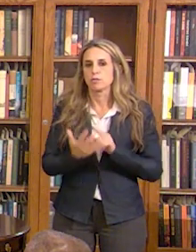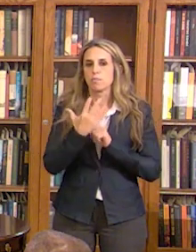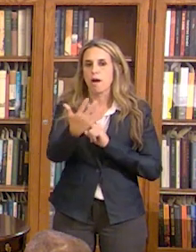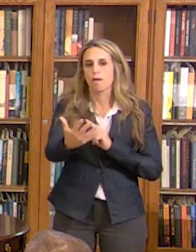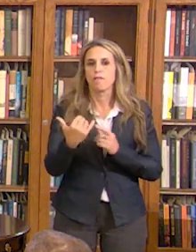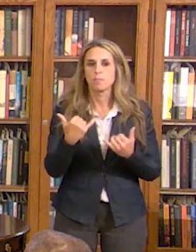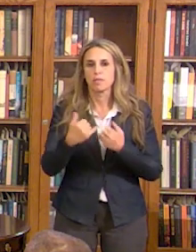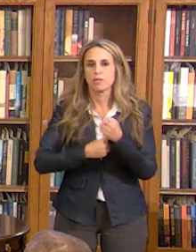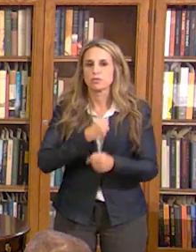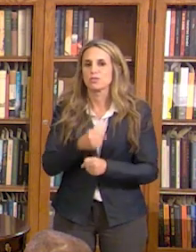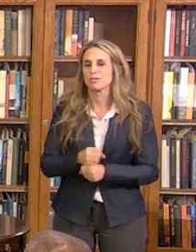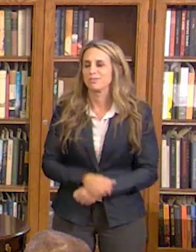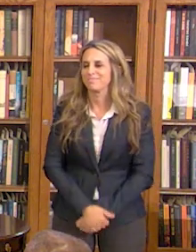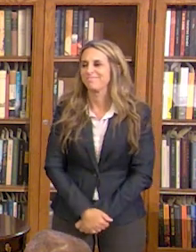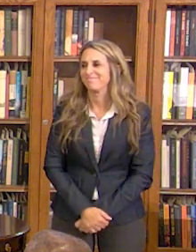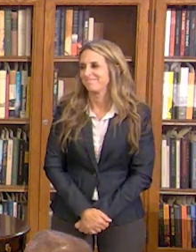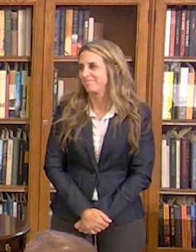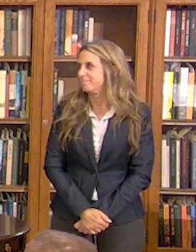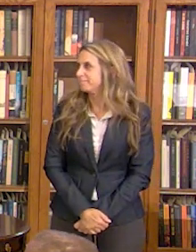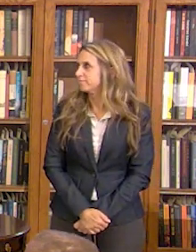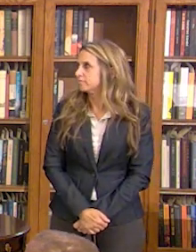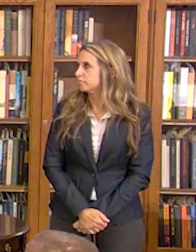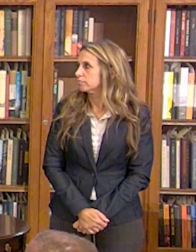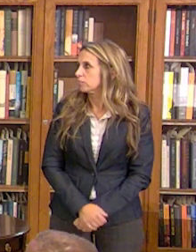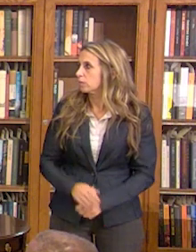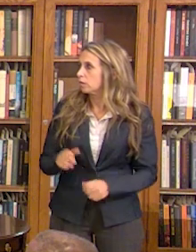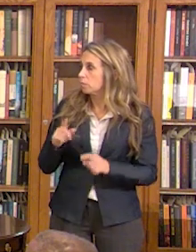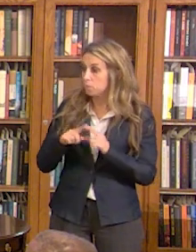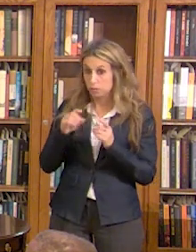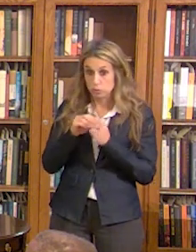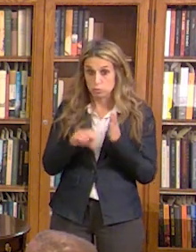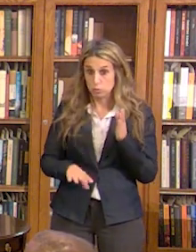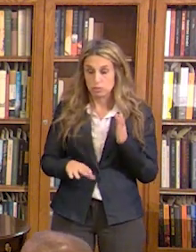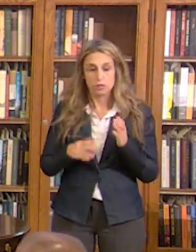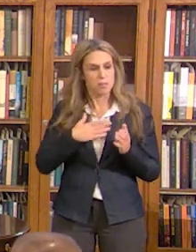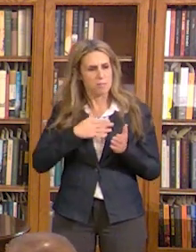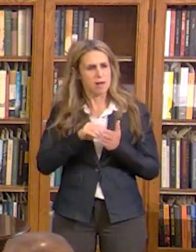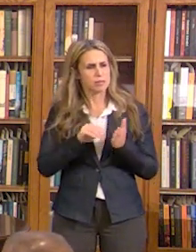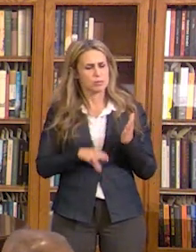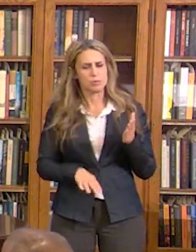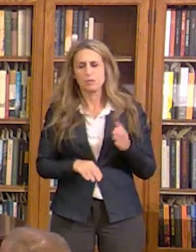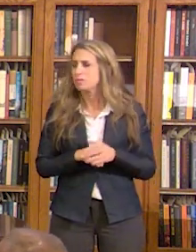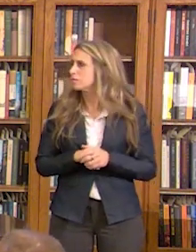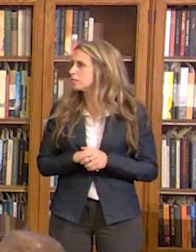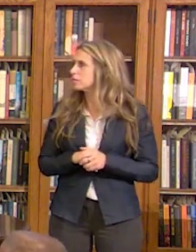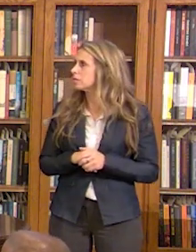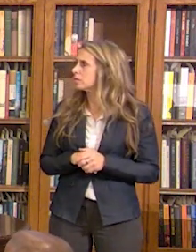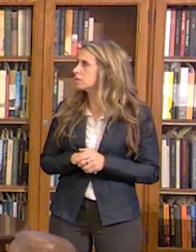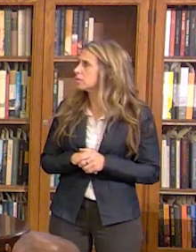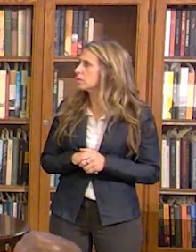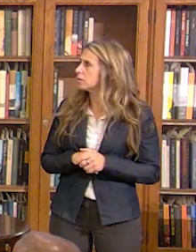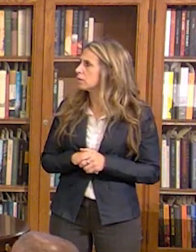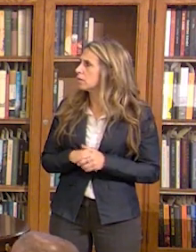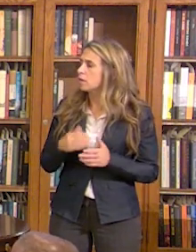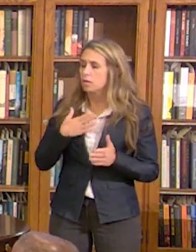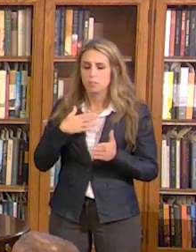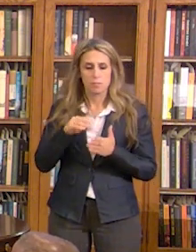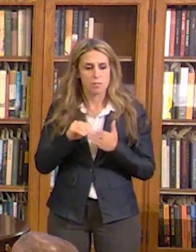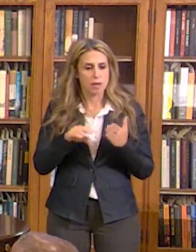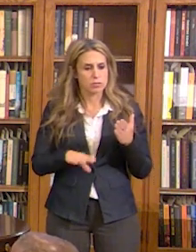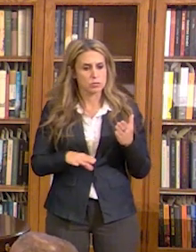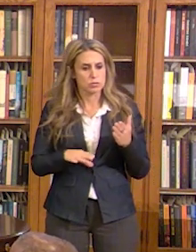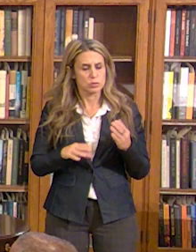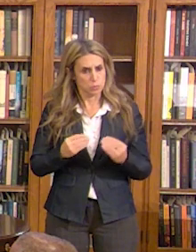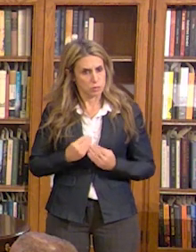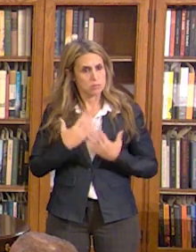me this year but your students are they oh my students actually were um very